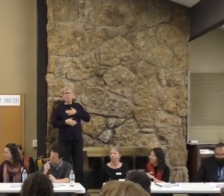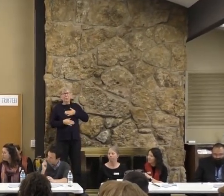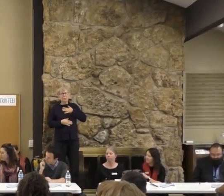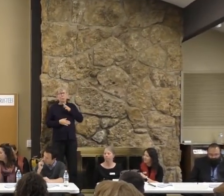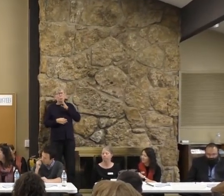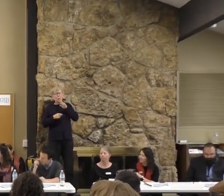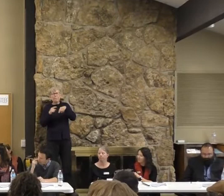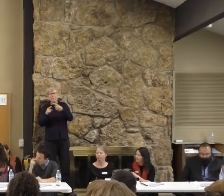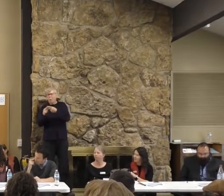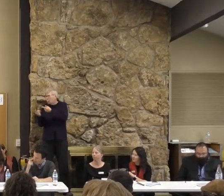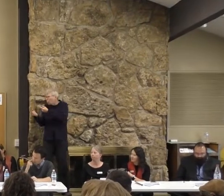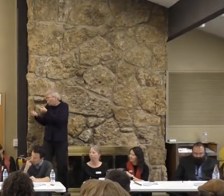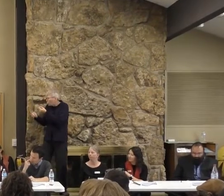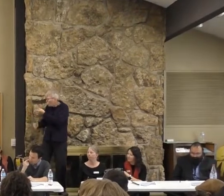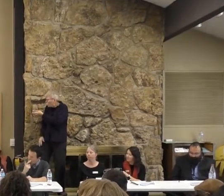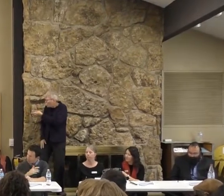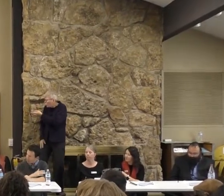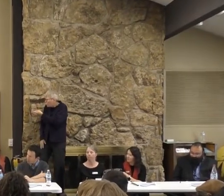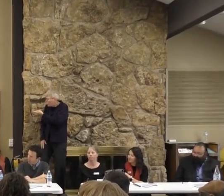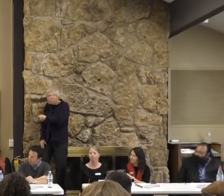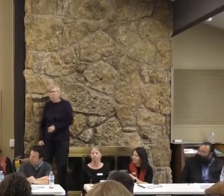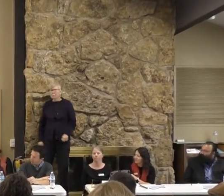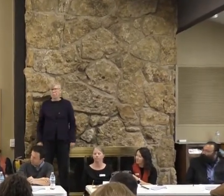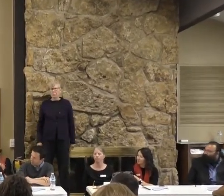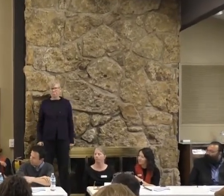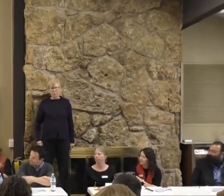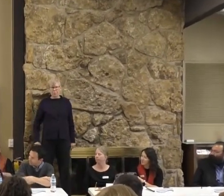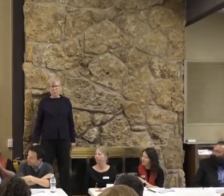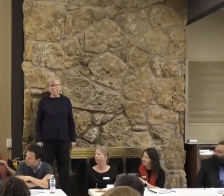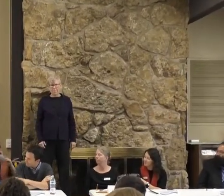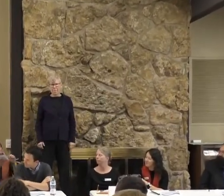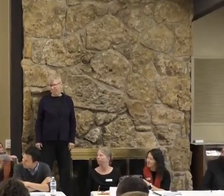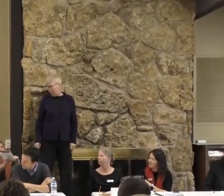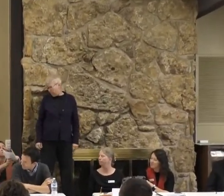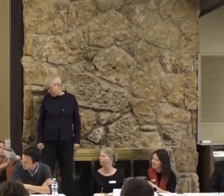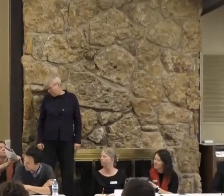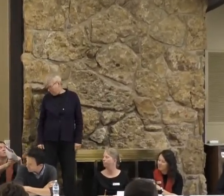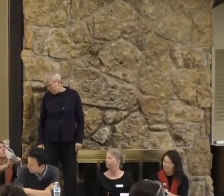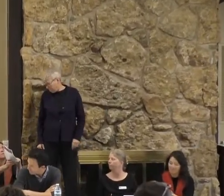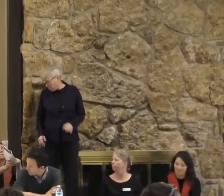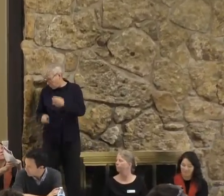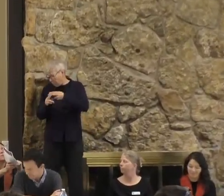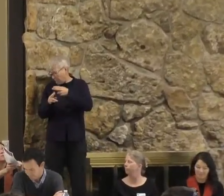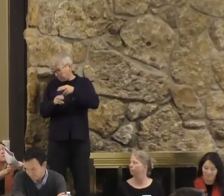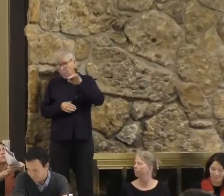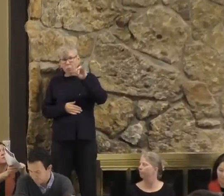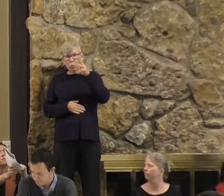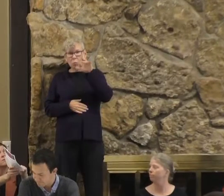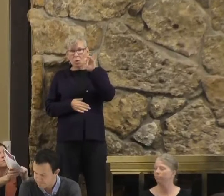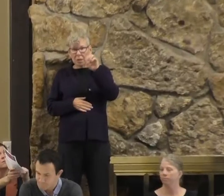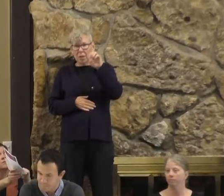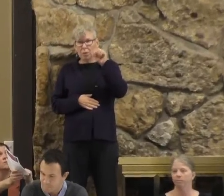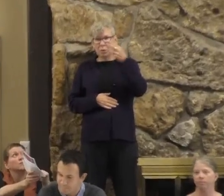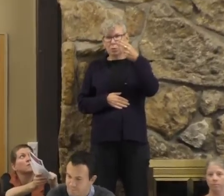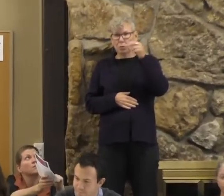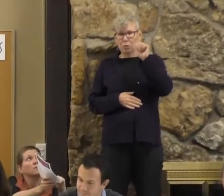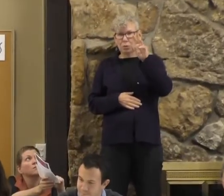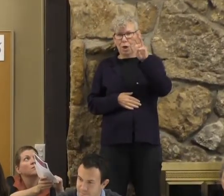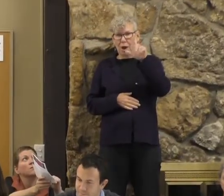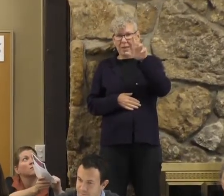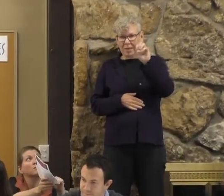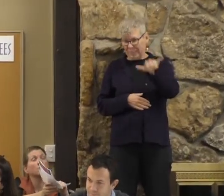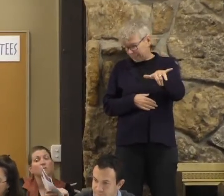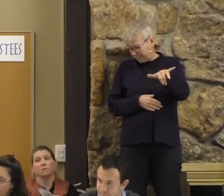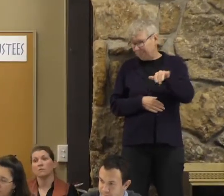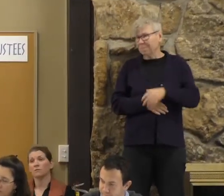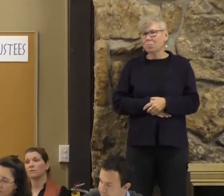help in those situations. Hi, my My name's Julie Shawley, and I'm a care coordinator